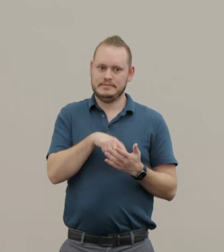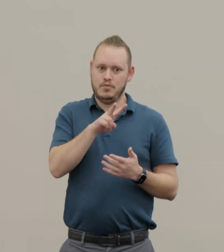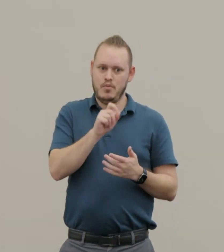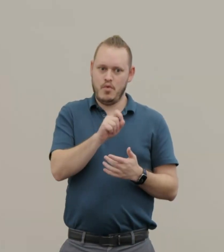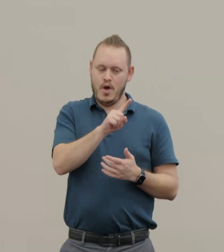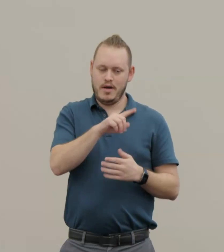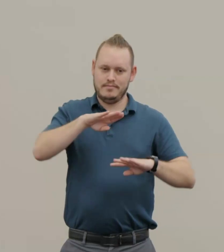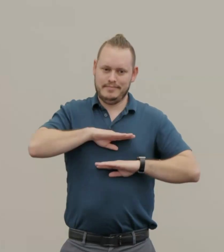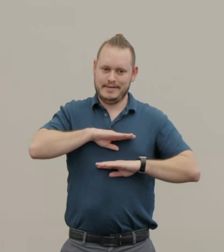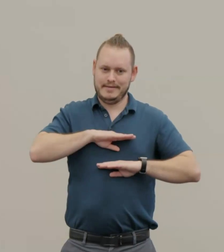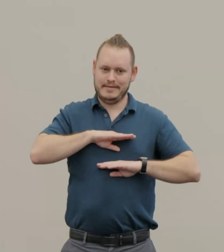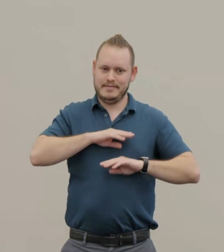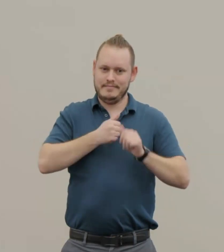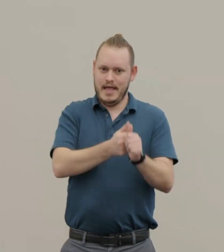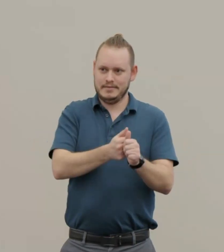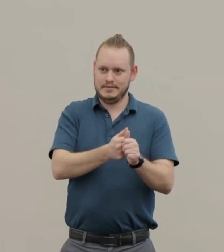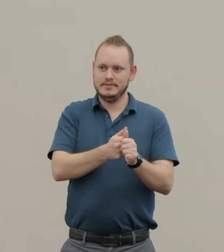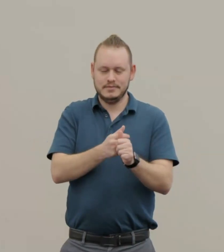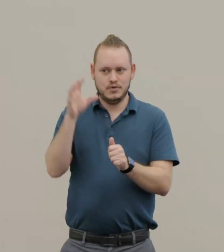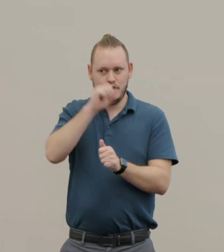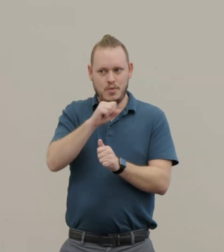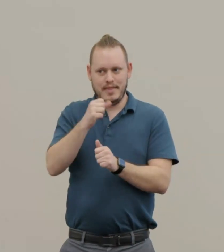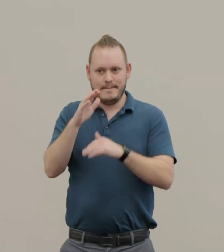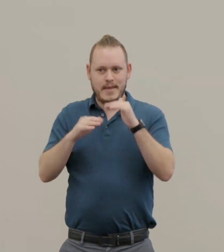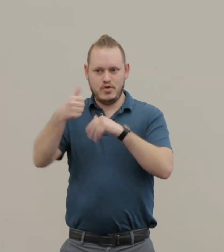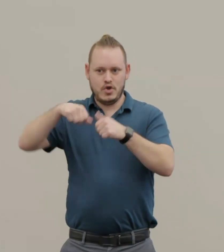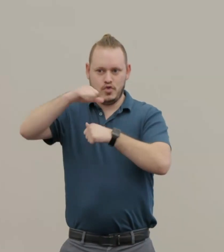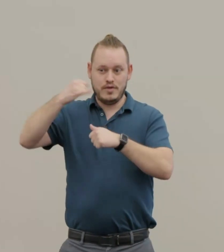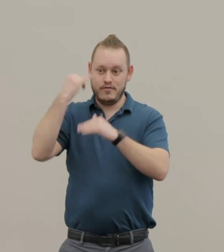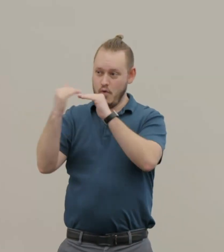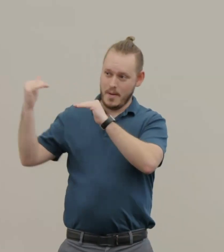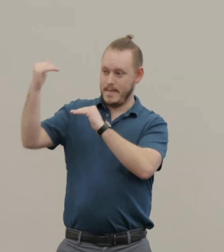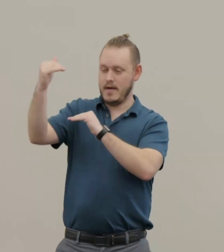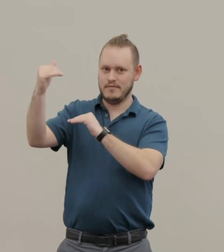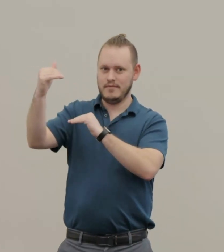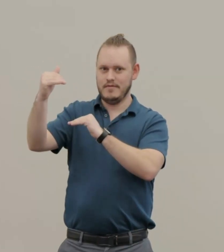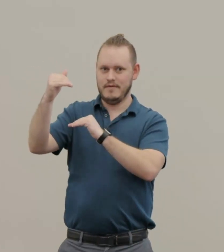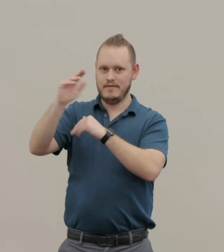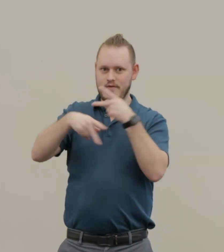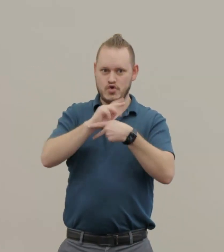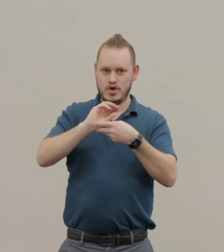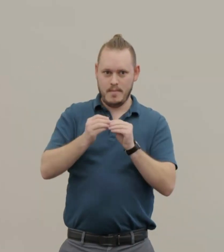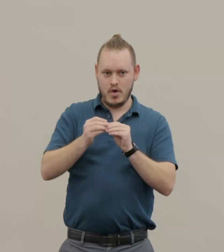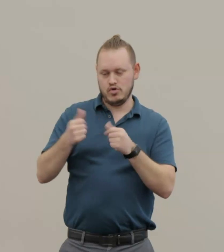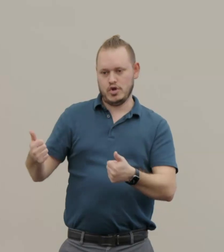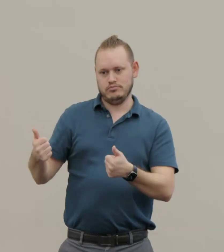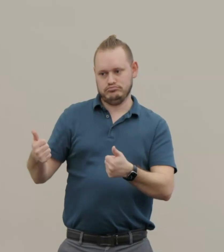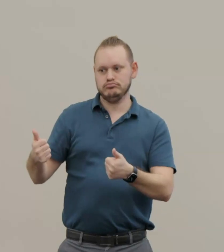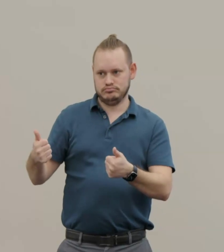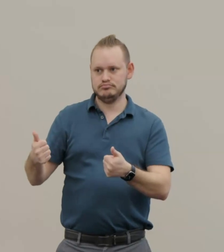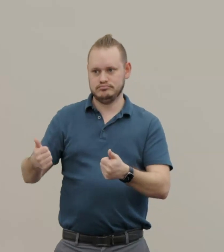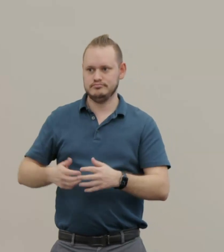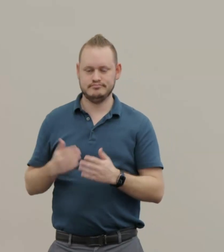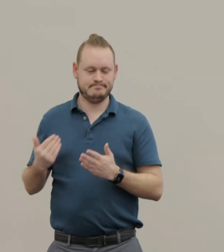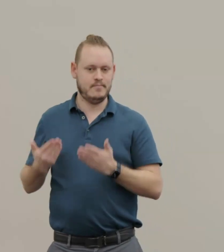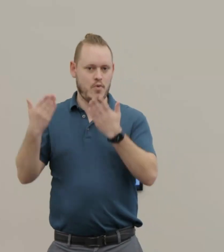It is assumed and known that these build upon each other. So if you are going above and beyond the version number, you're good.